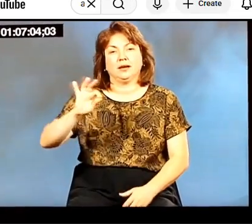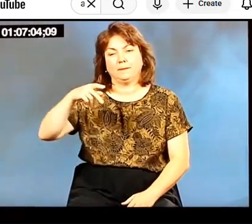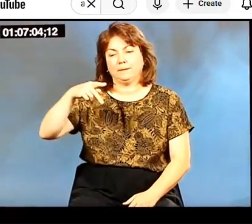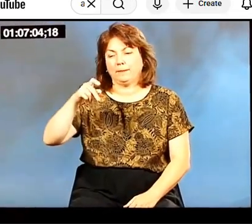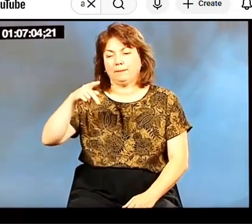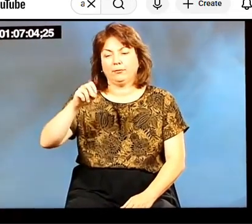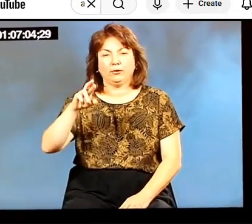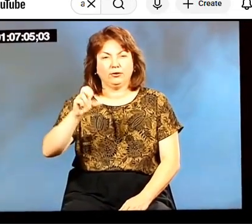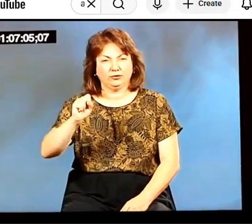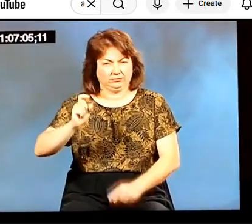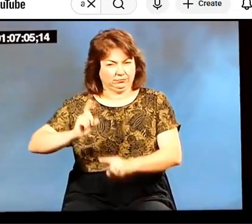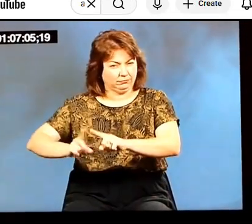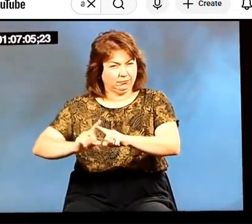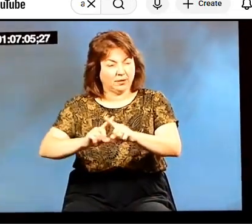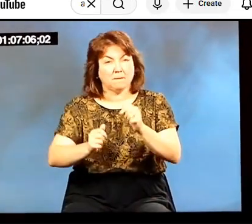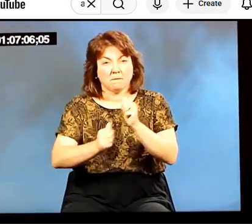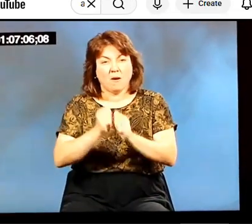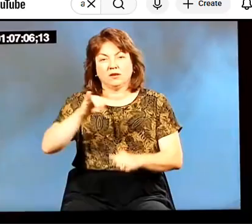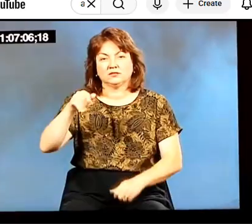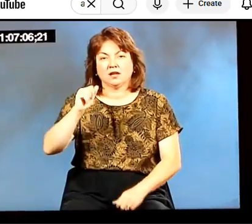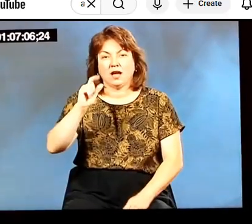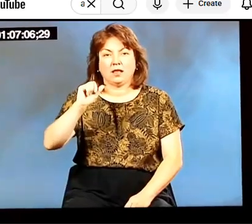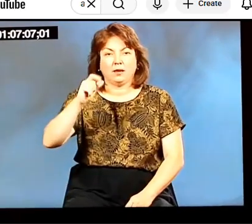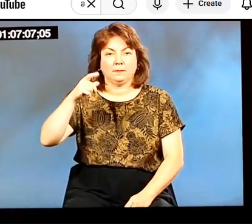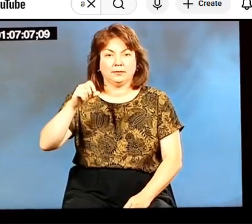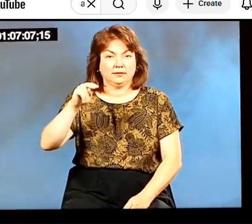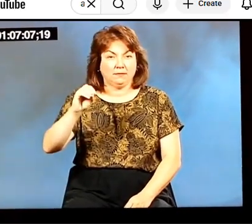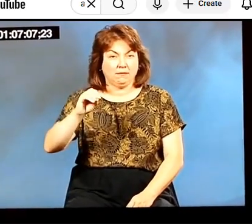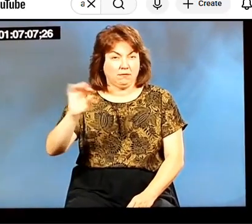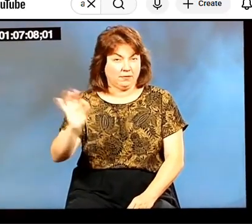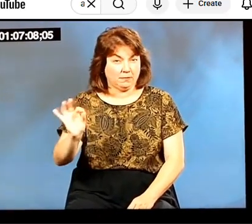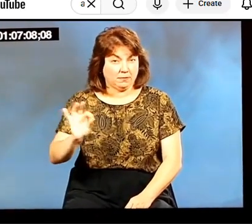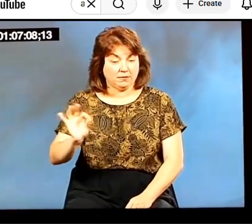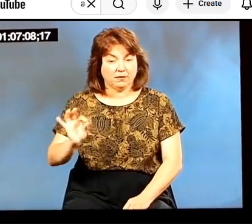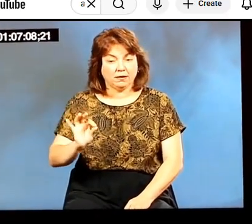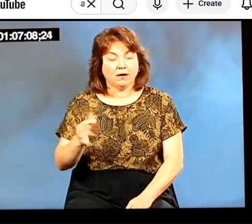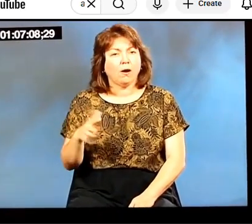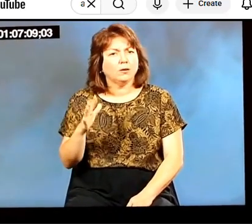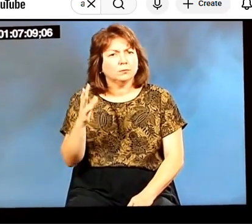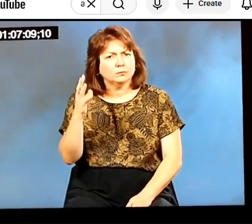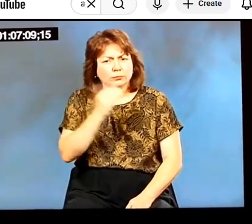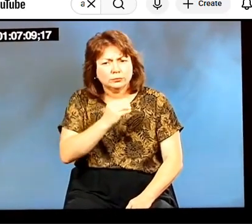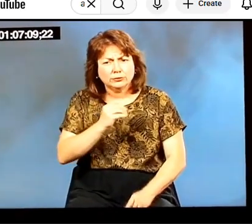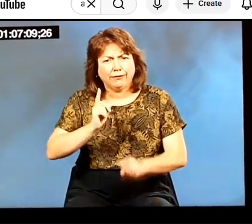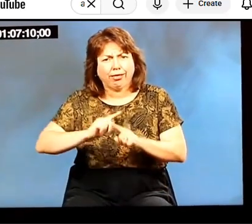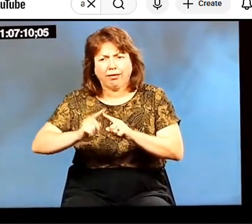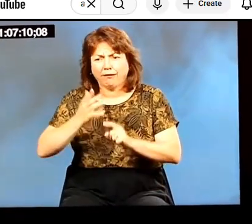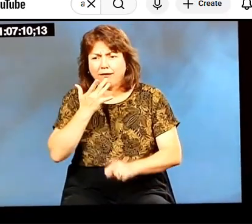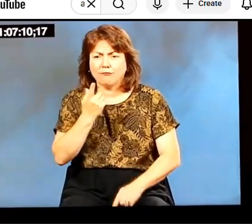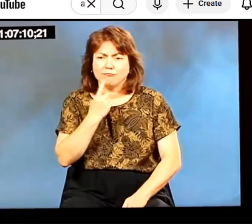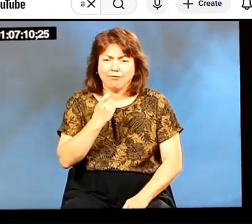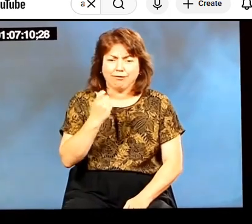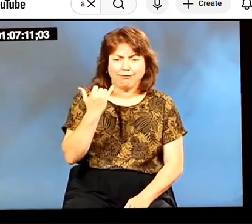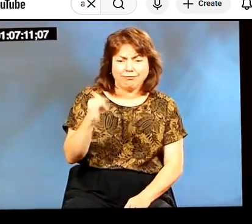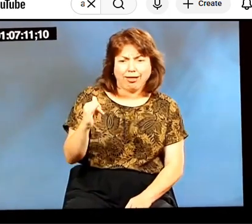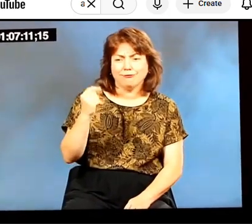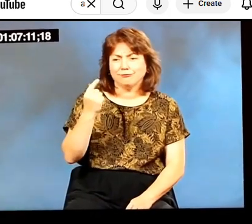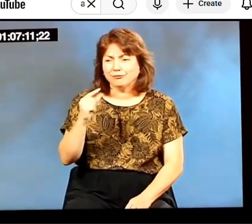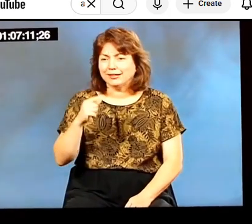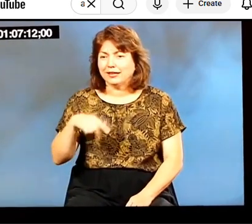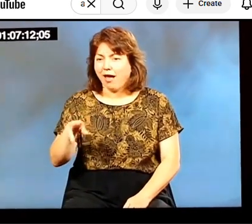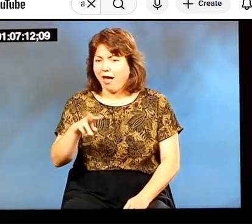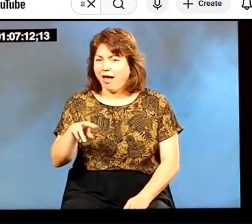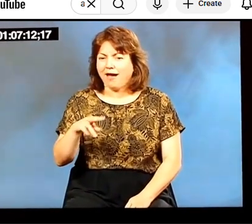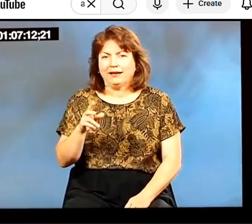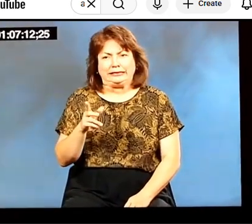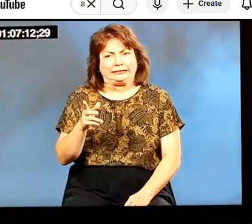a vast variety of chili peppers, and mostly jalapeno peppers. And I thought it was so beautiful,